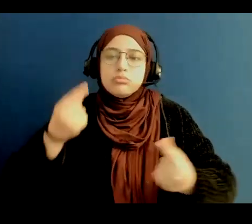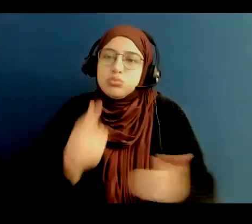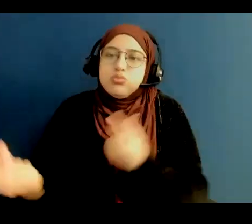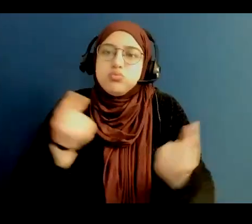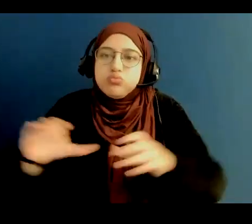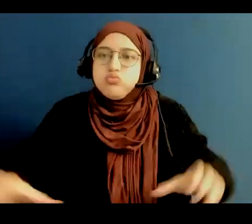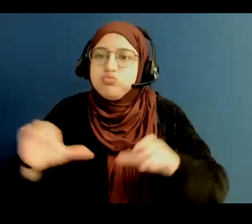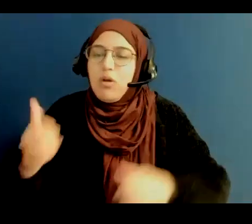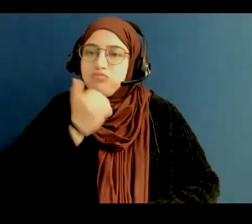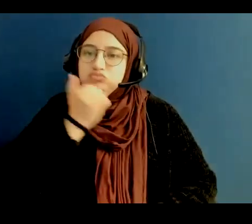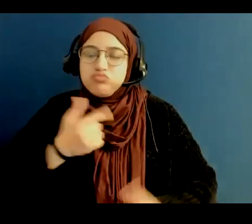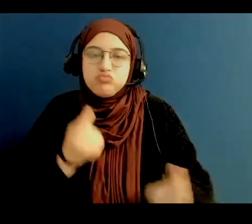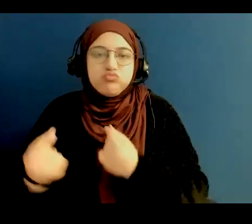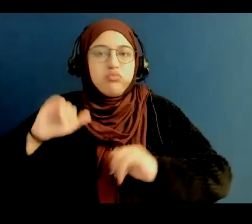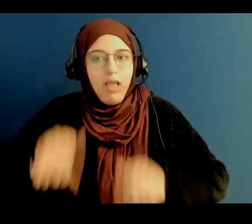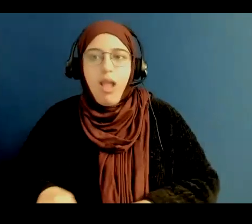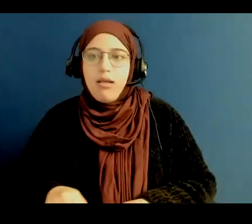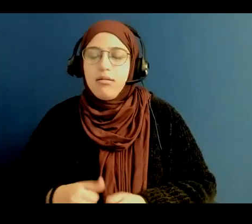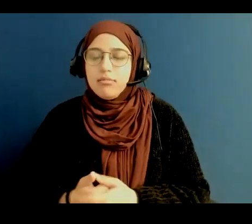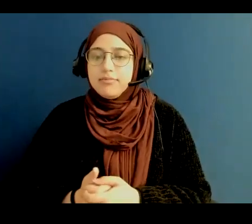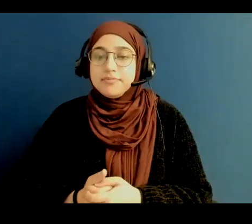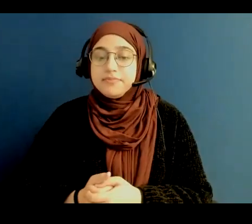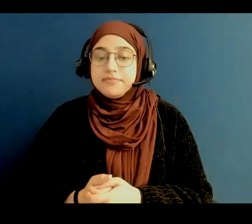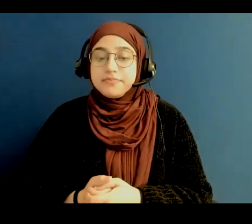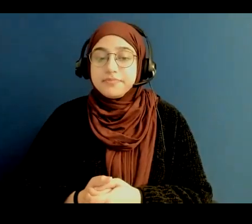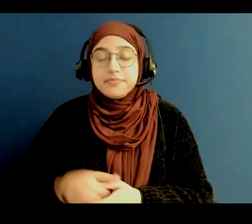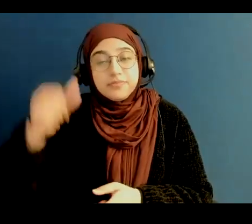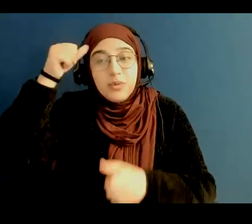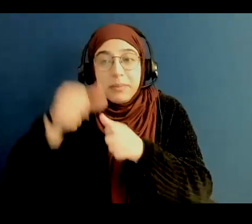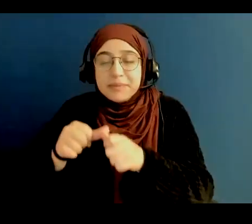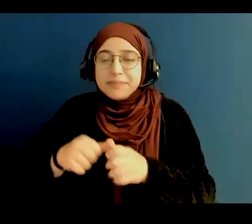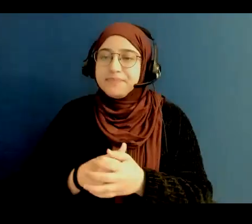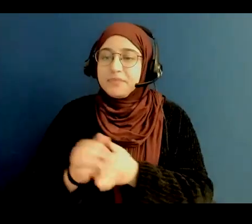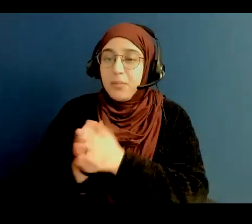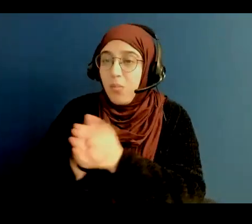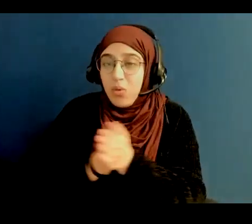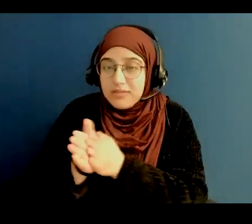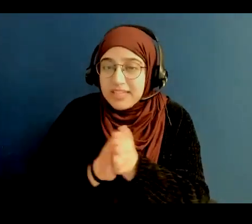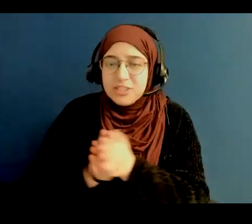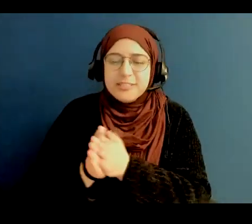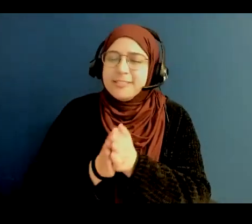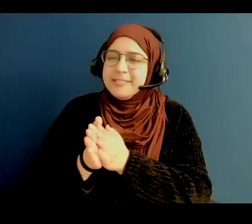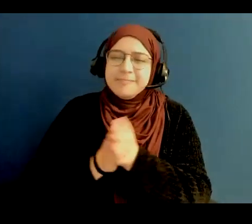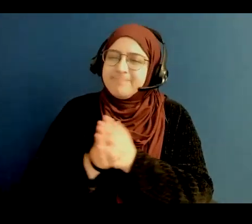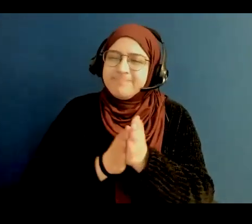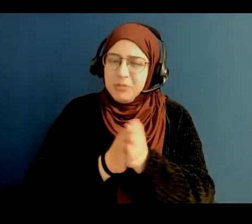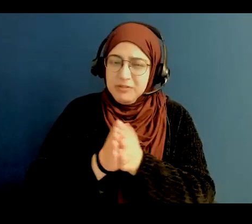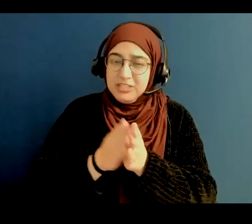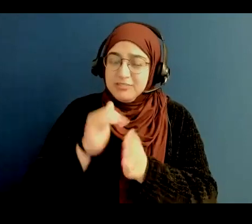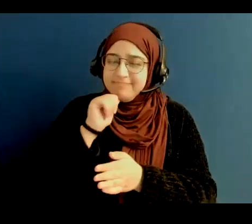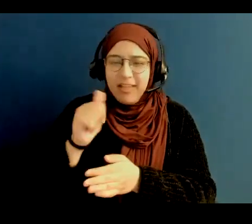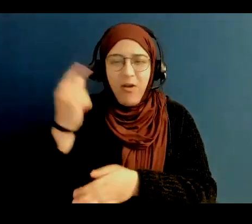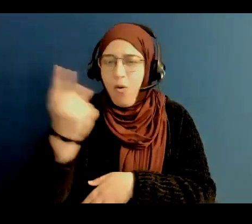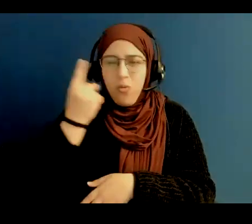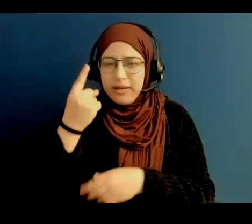lifestyle. Remember, a lot of the times, motivation is not as effective as discipline. Motivation will allow you